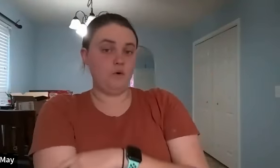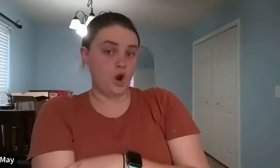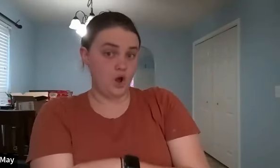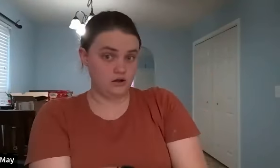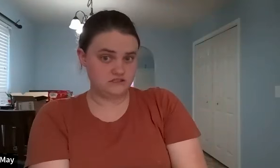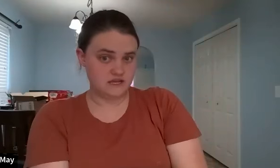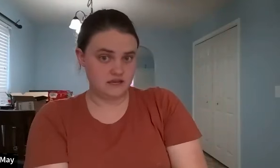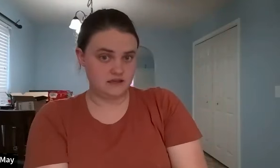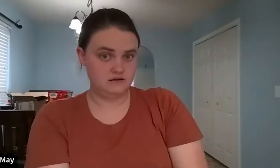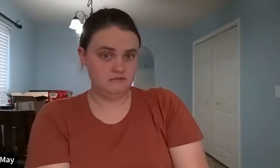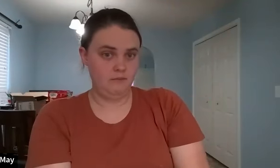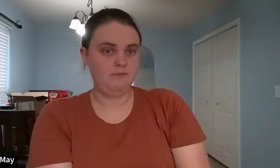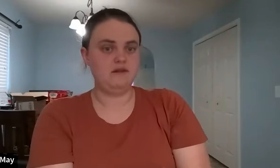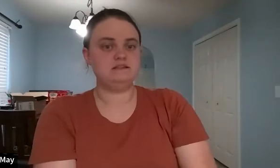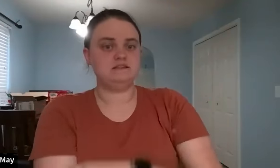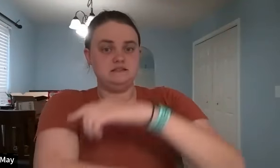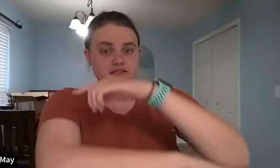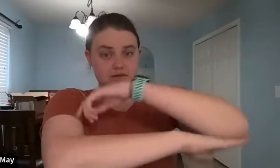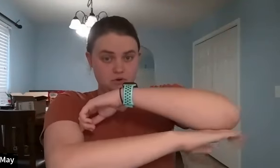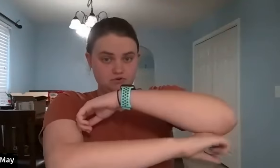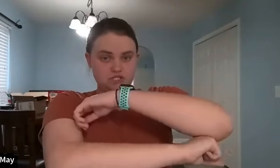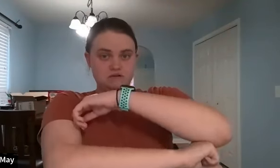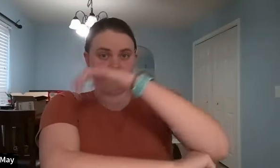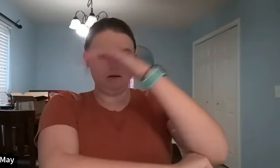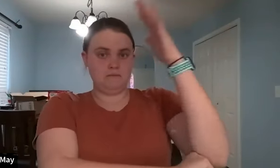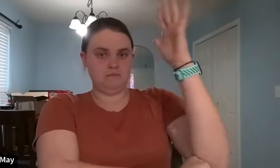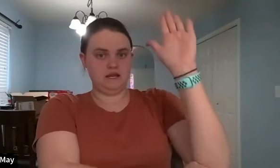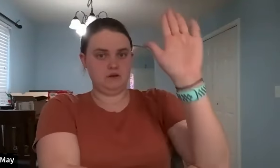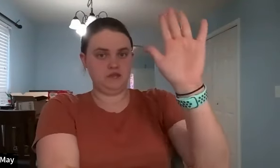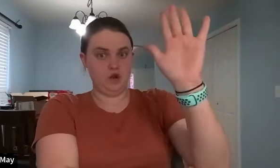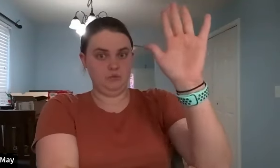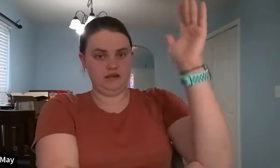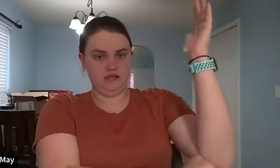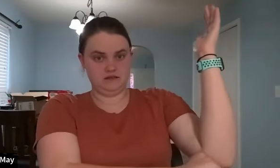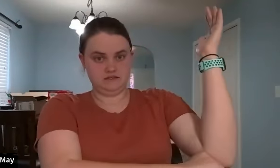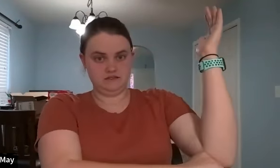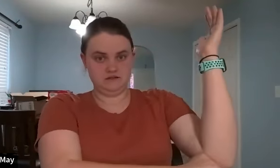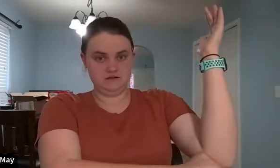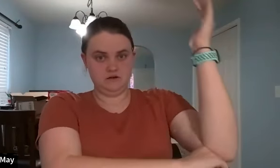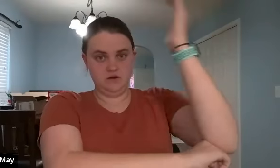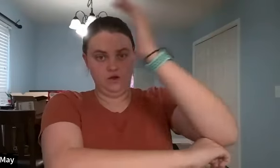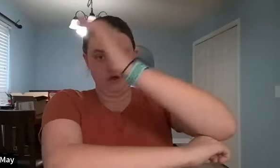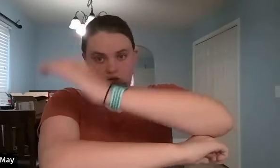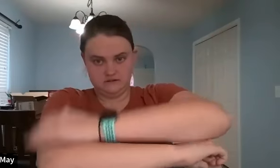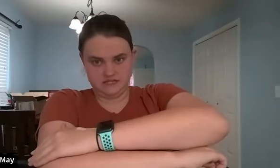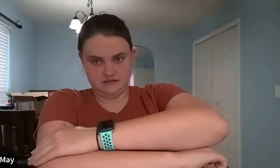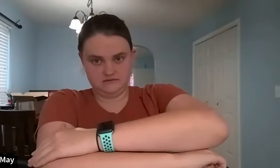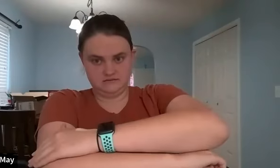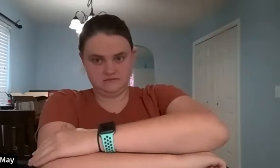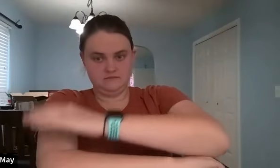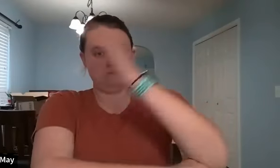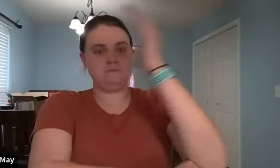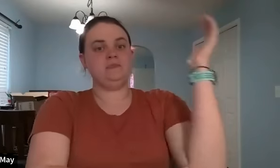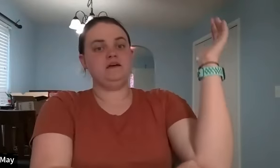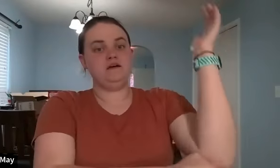For all day, it's the same motion, but now with an open hand. All day.